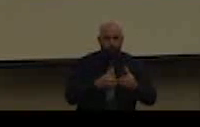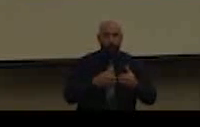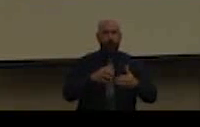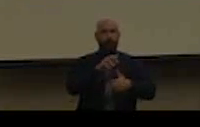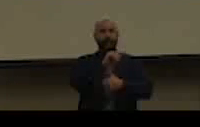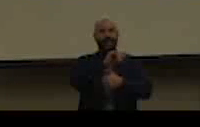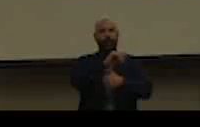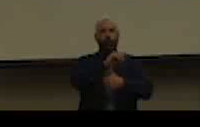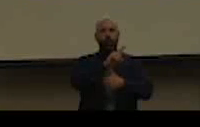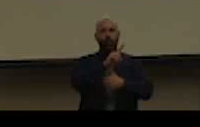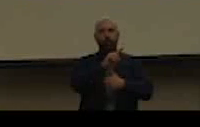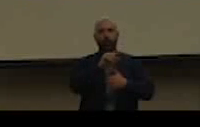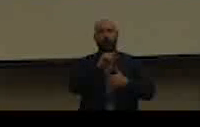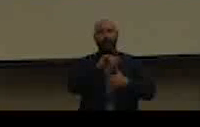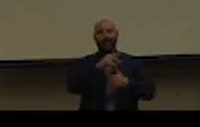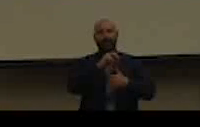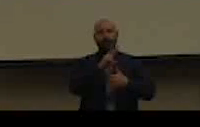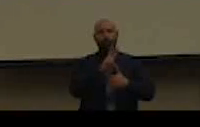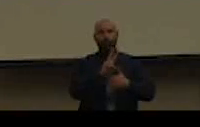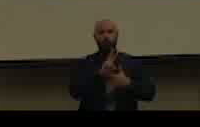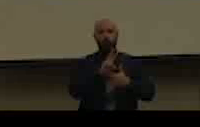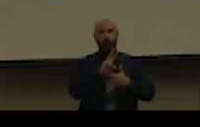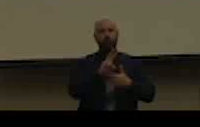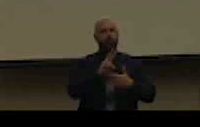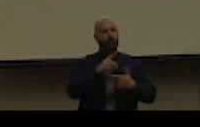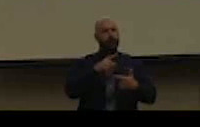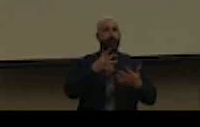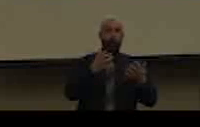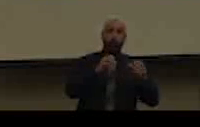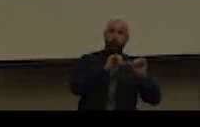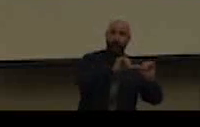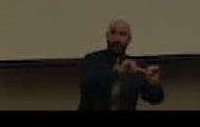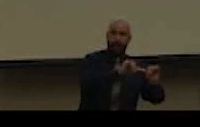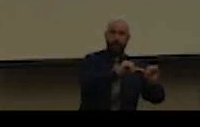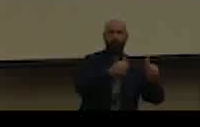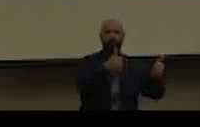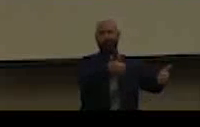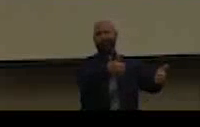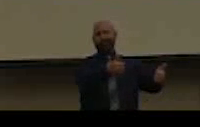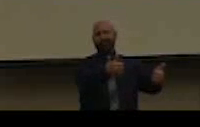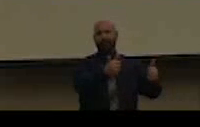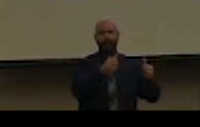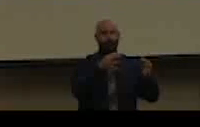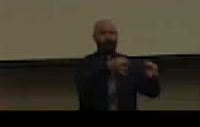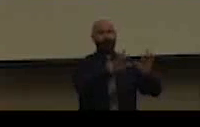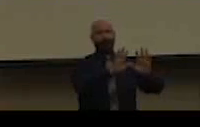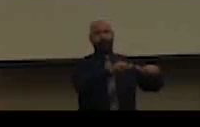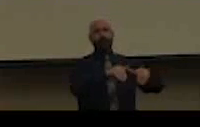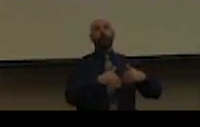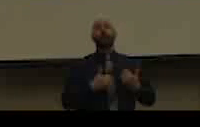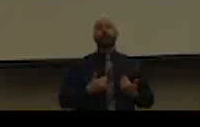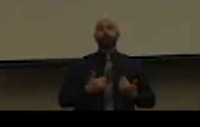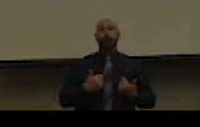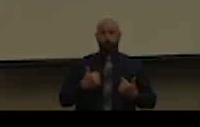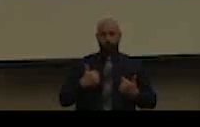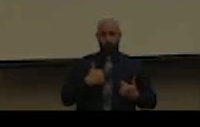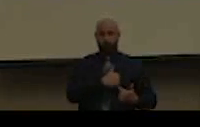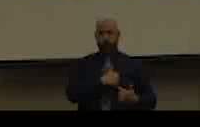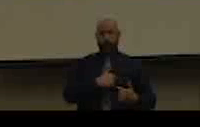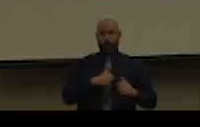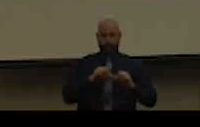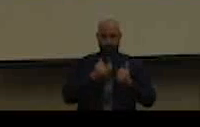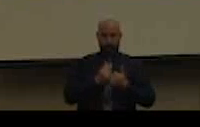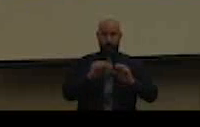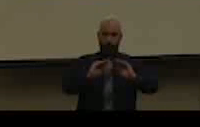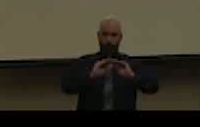That's fine. Everyone can make their own choice. But what I want to make sure of is we've been clear enough as an agency and through our community networks to say,